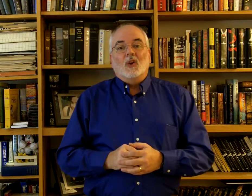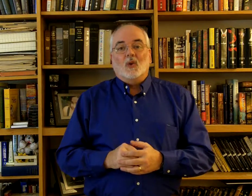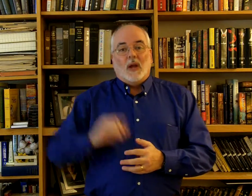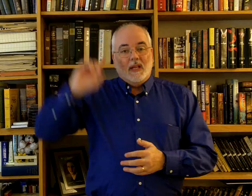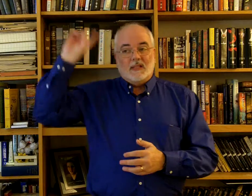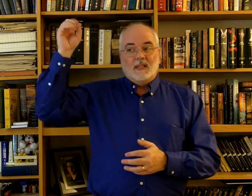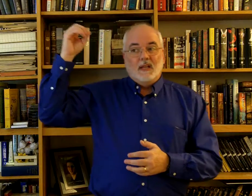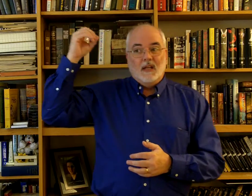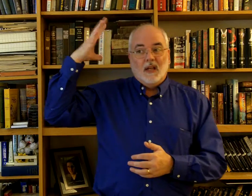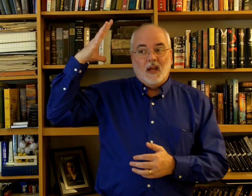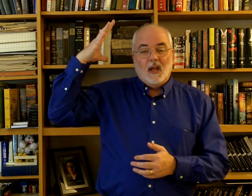Grace